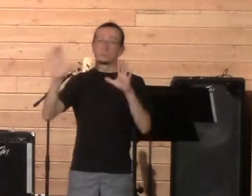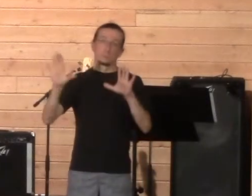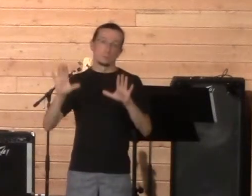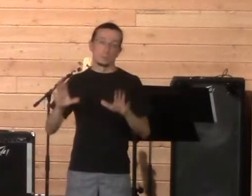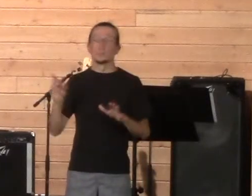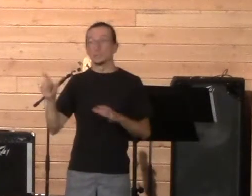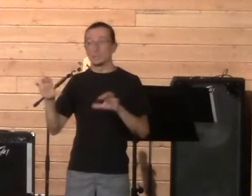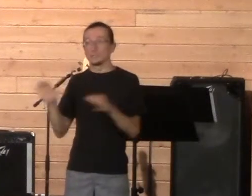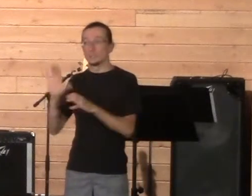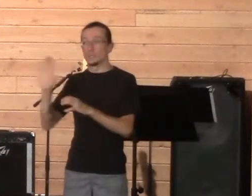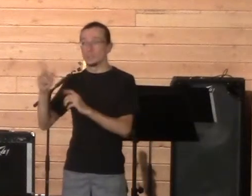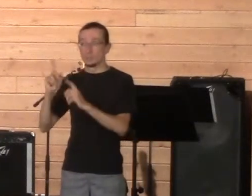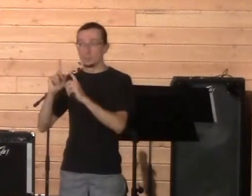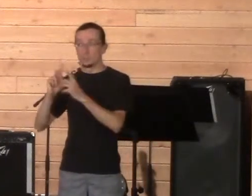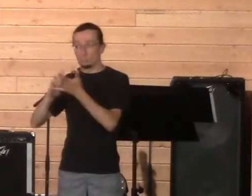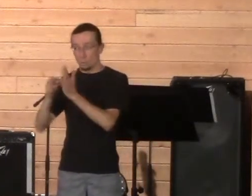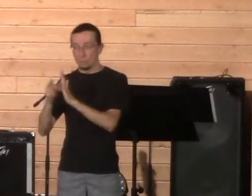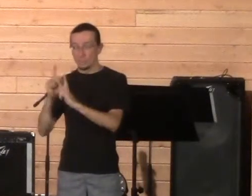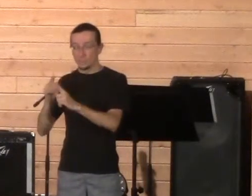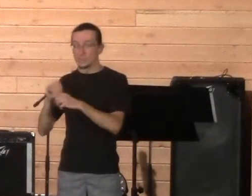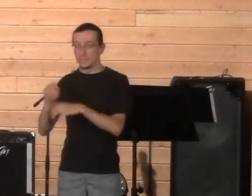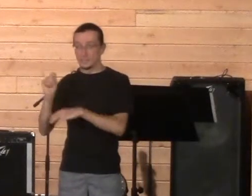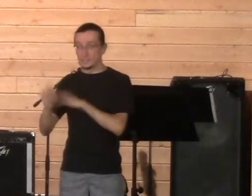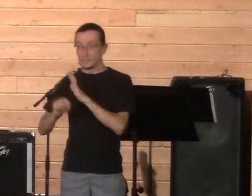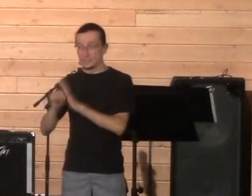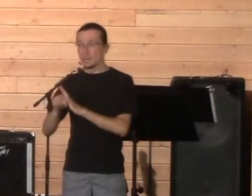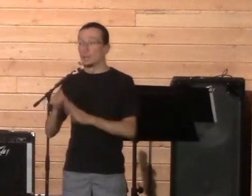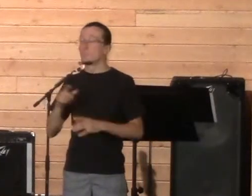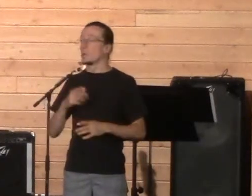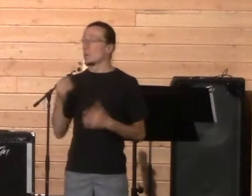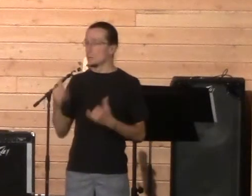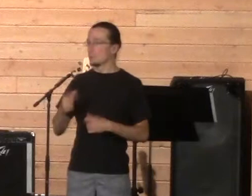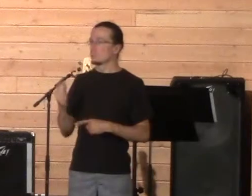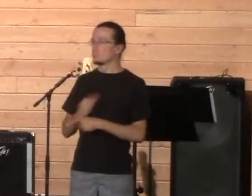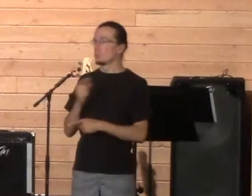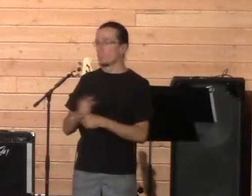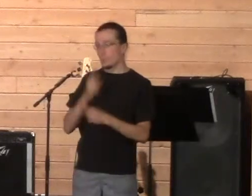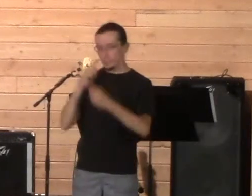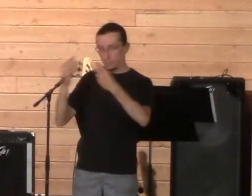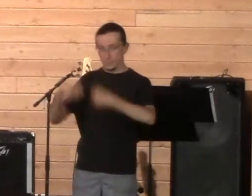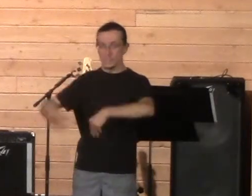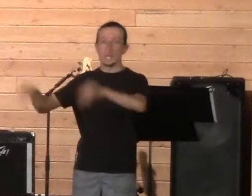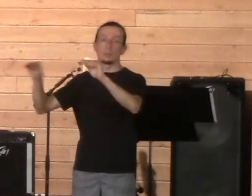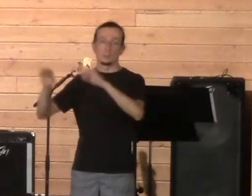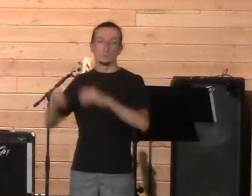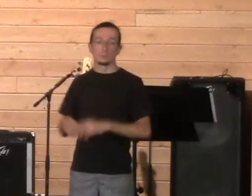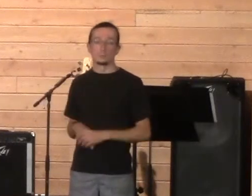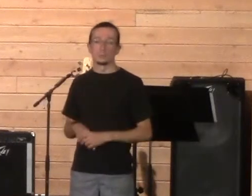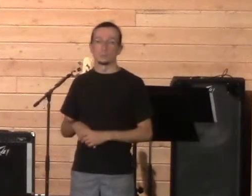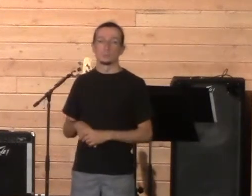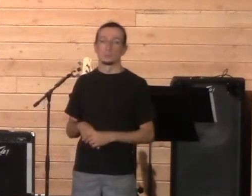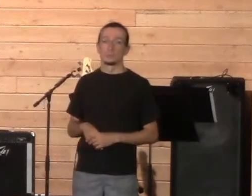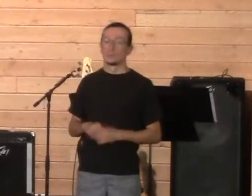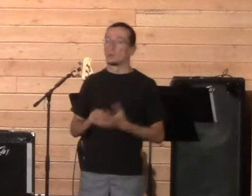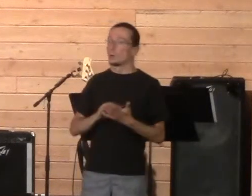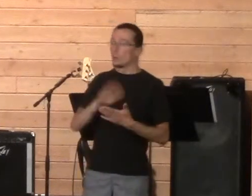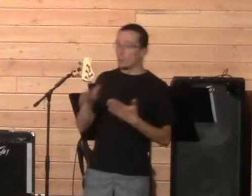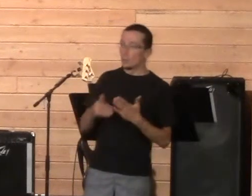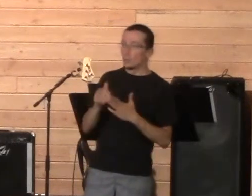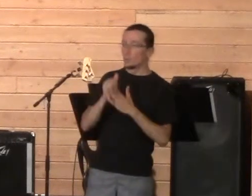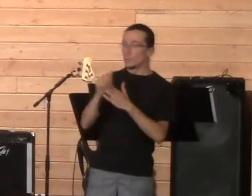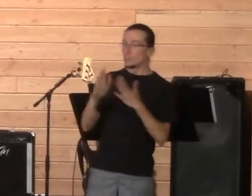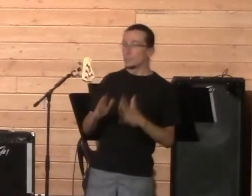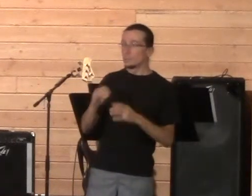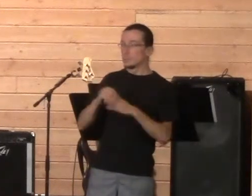its purpose and time, and it was just the time to do that. All the leaders of that house